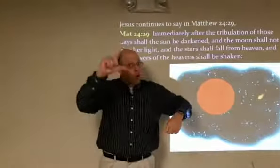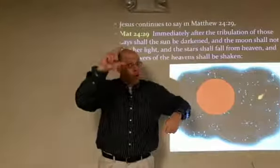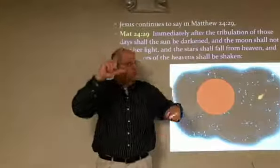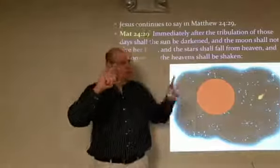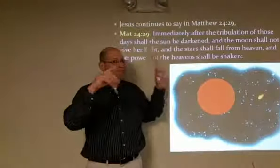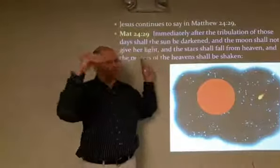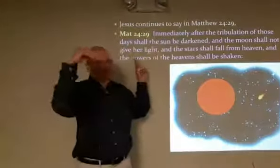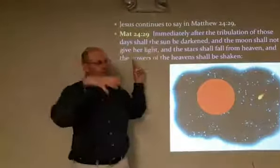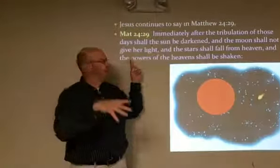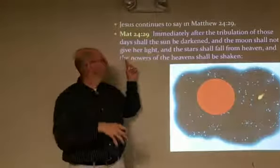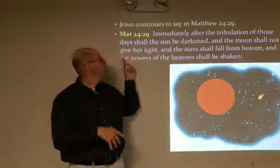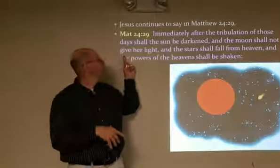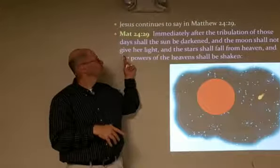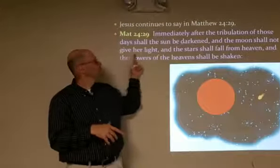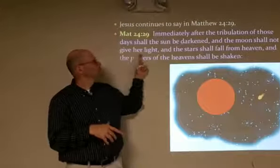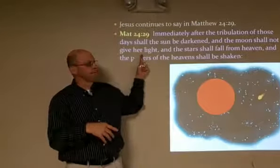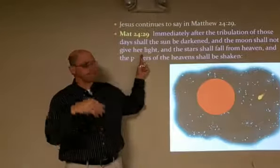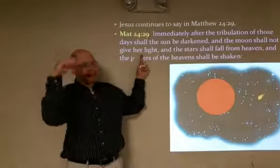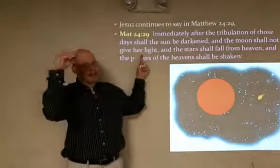and the moon shall not give her light,